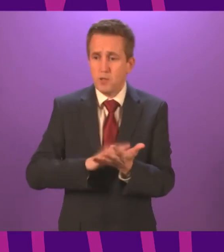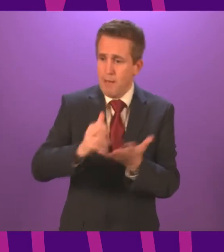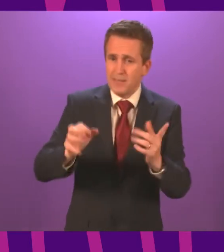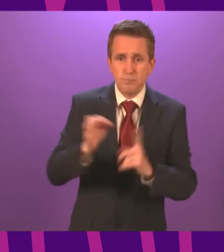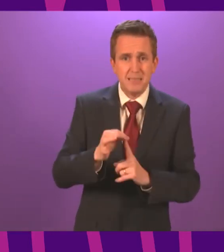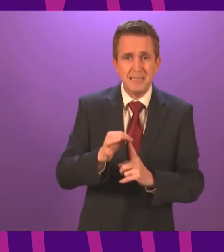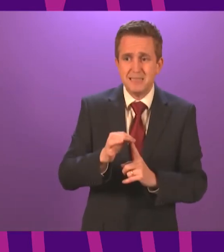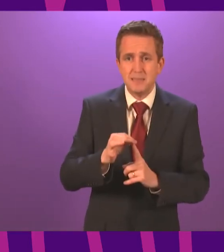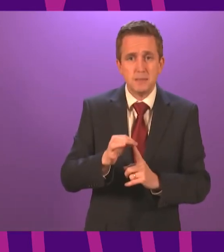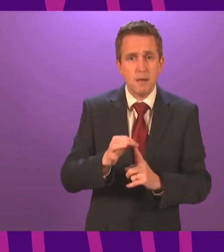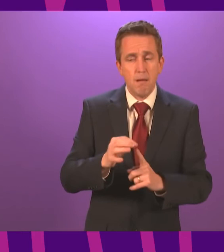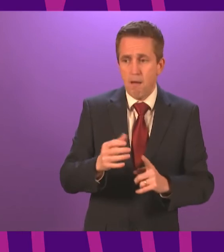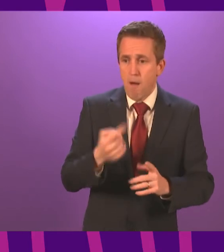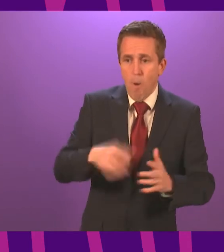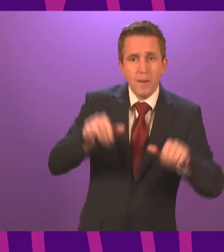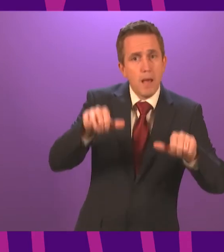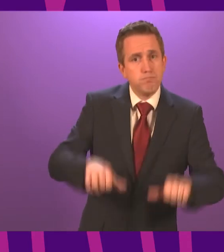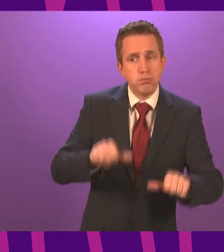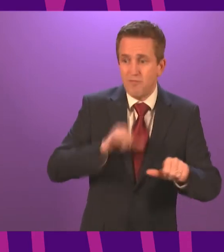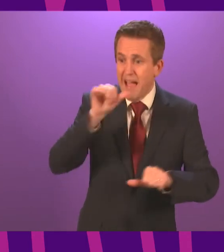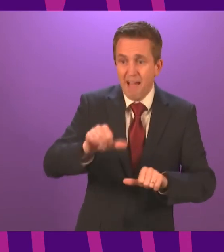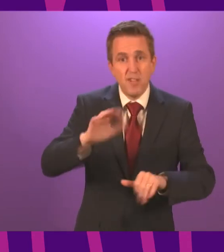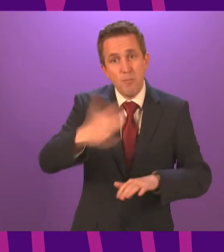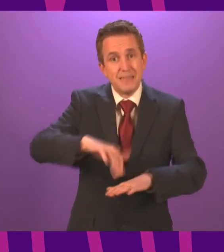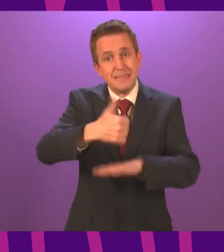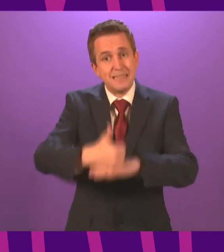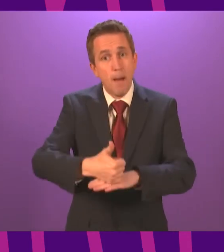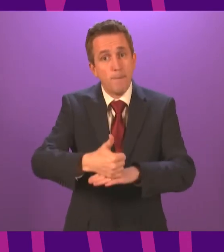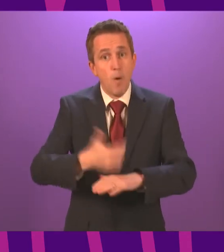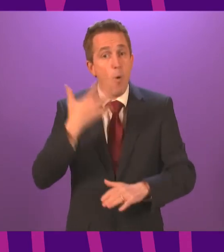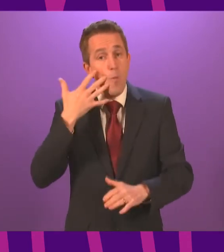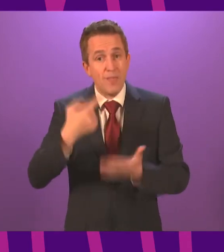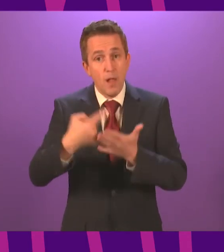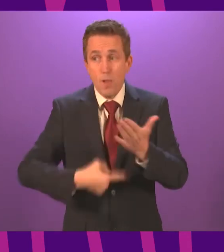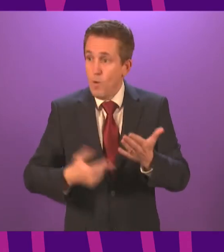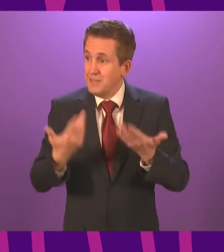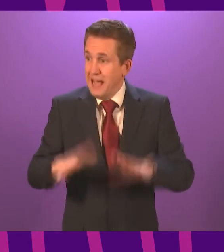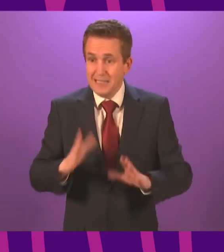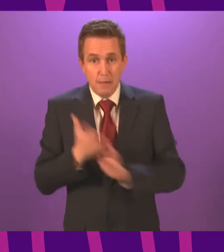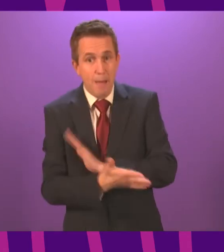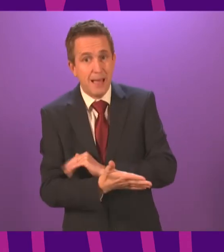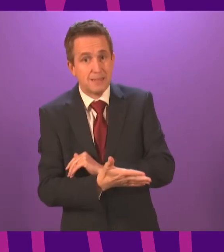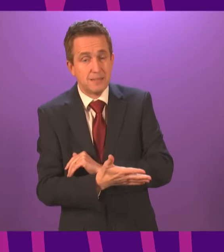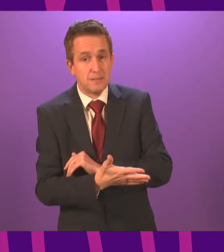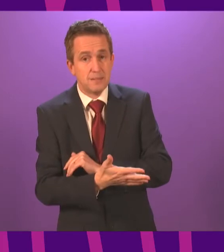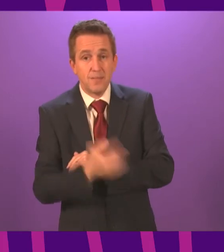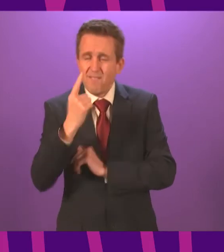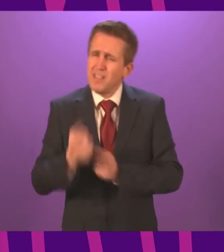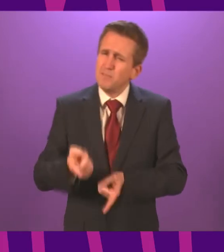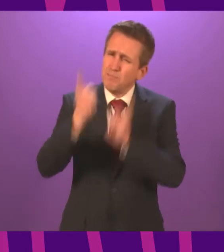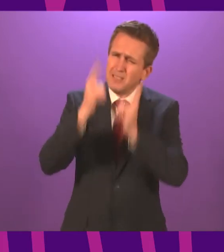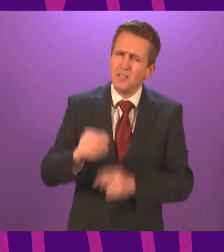approve after they've come into force and often after their expiry date. The First Minister could have asked Parliament to